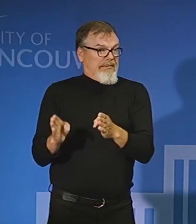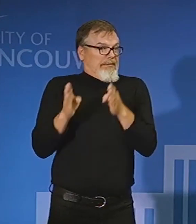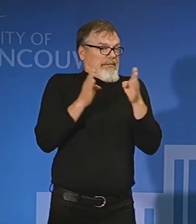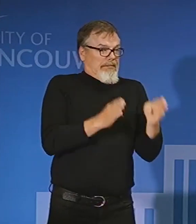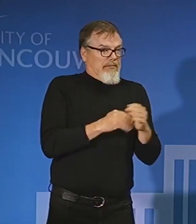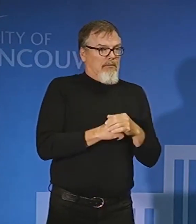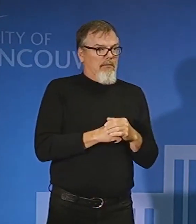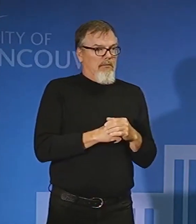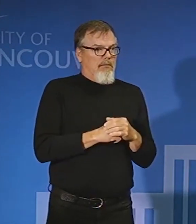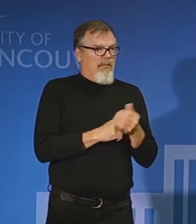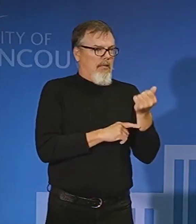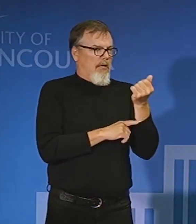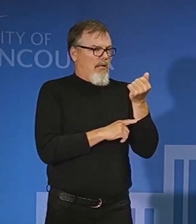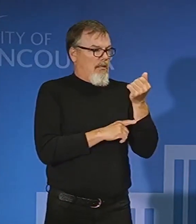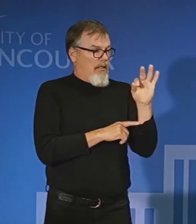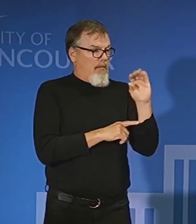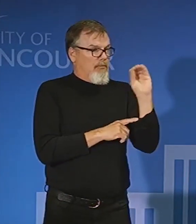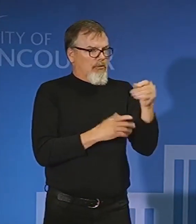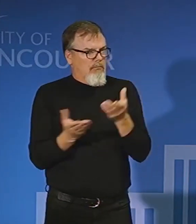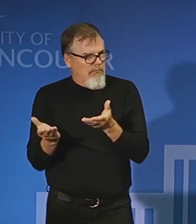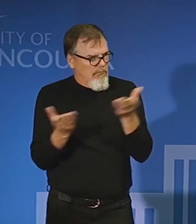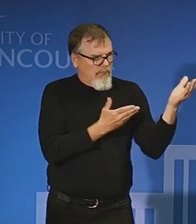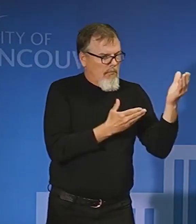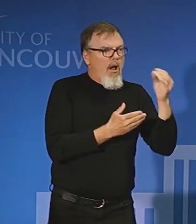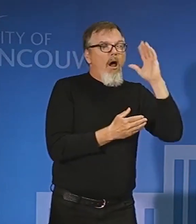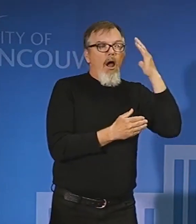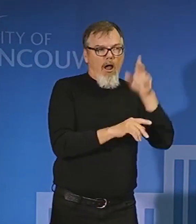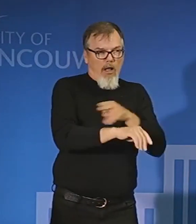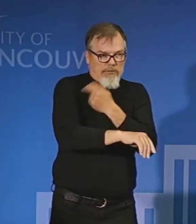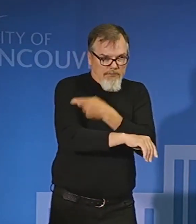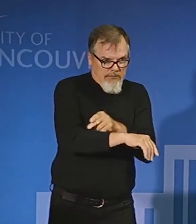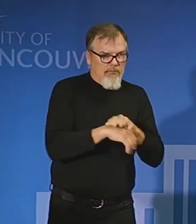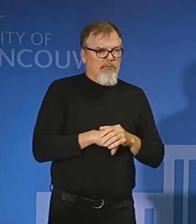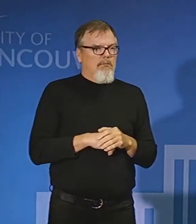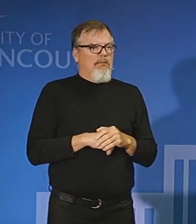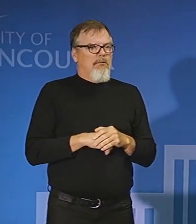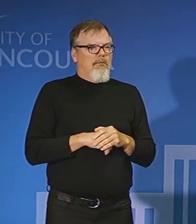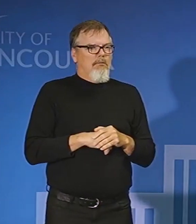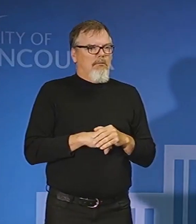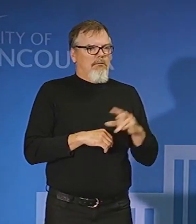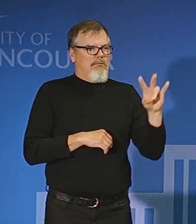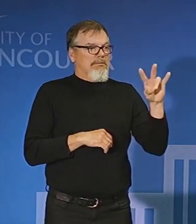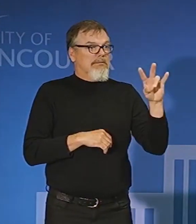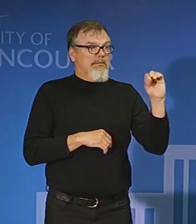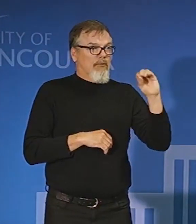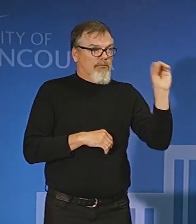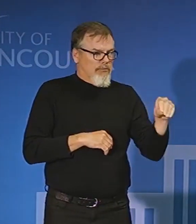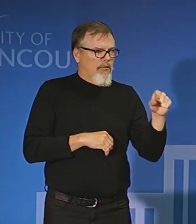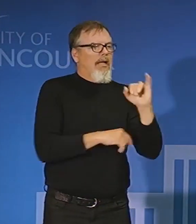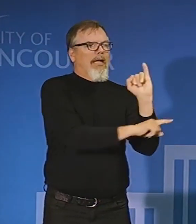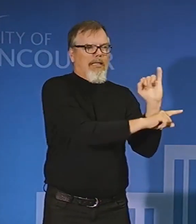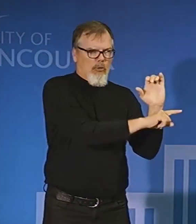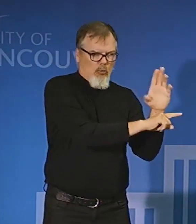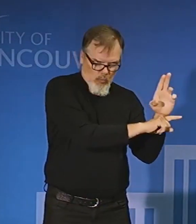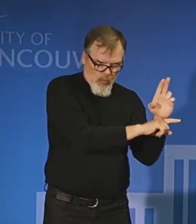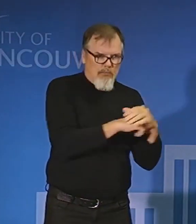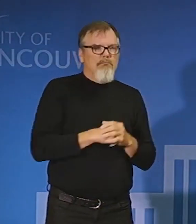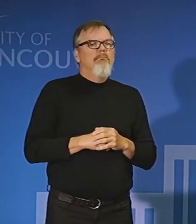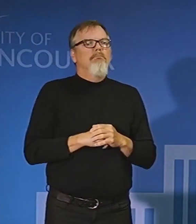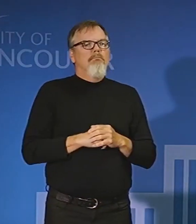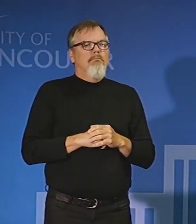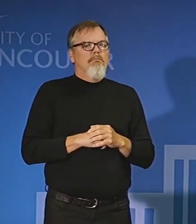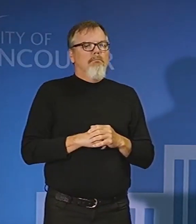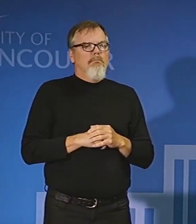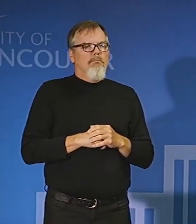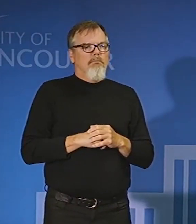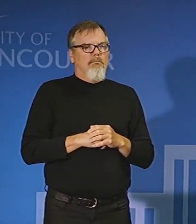hospitalized and 7% have been admitted to our intensive care units. 10% or 86 cases have died, and my